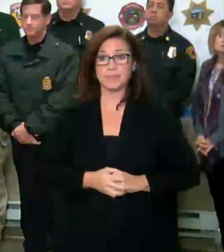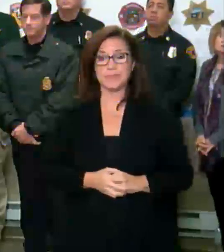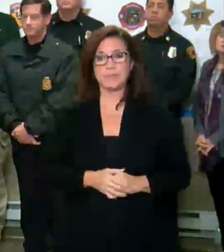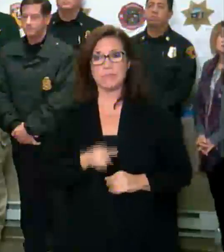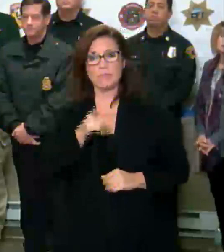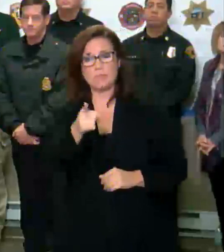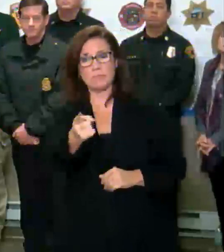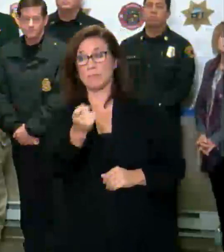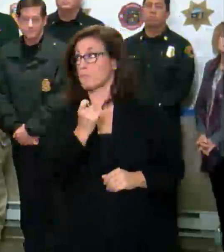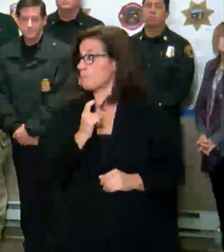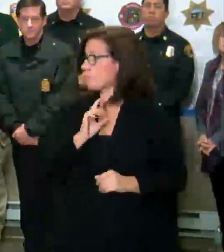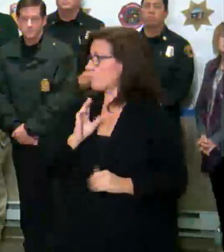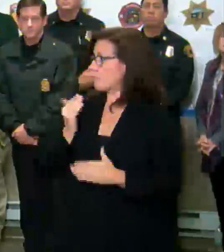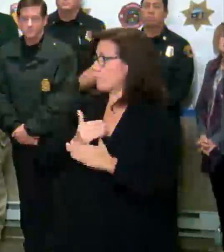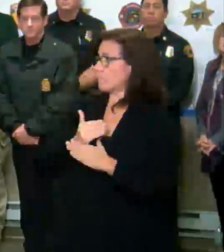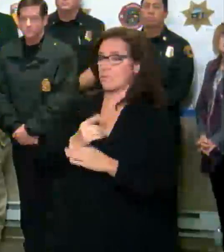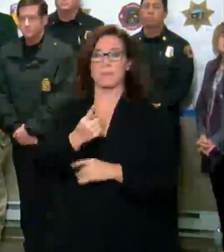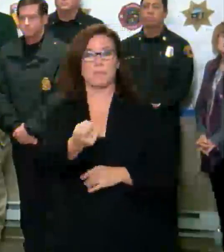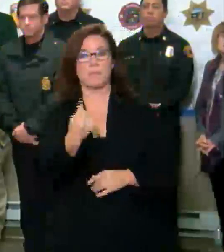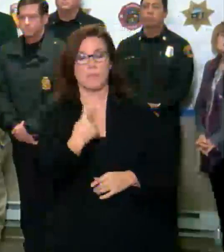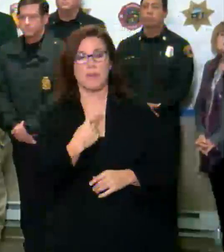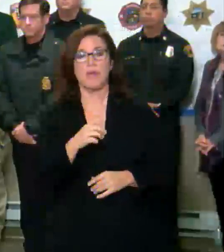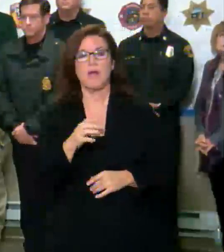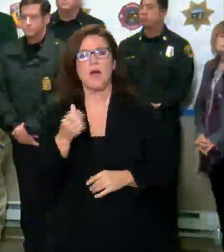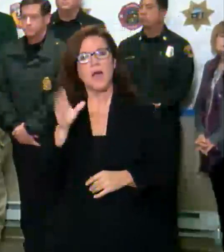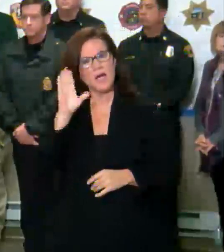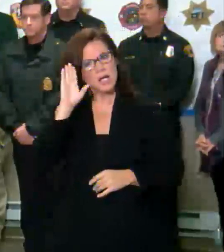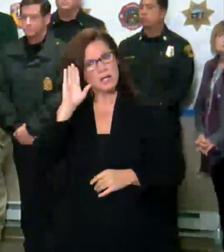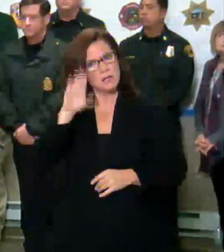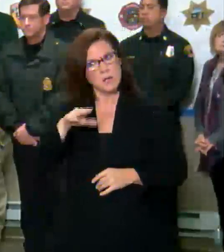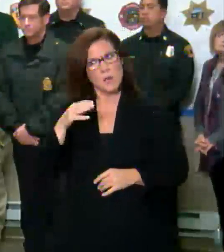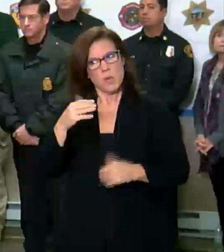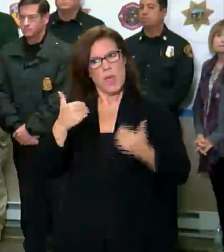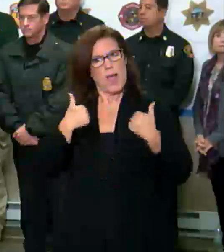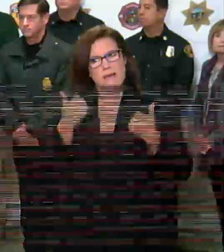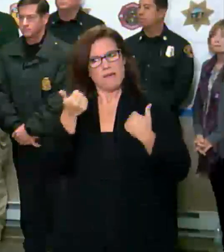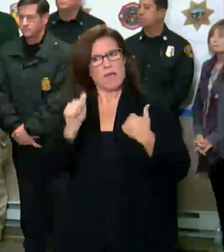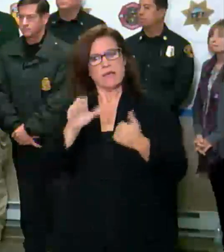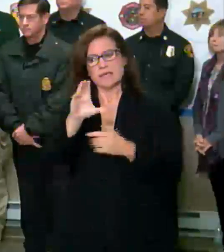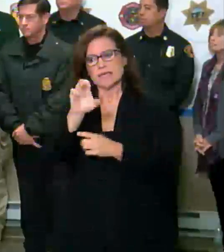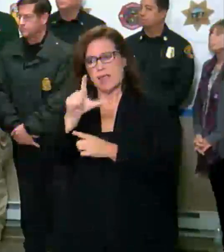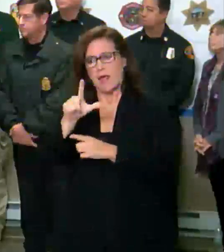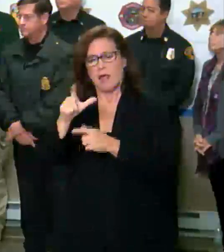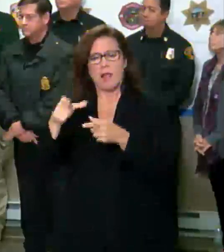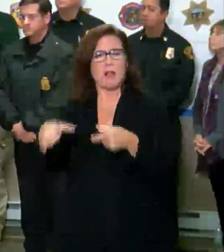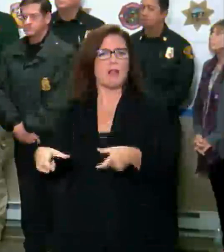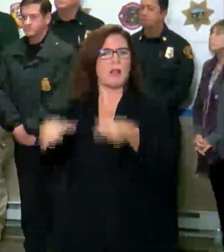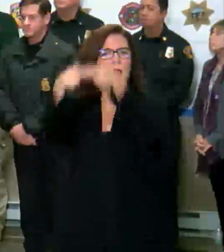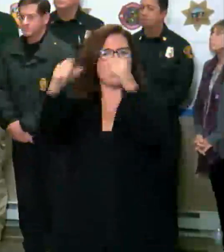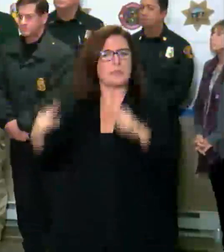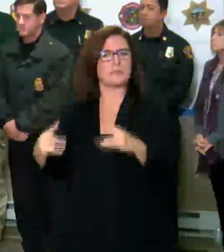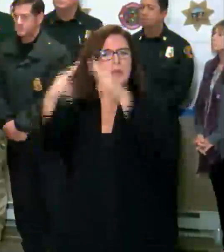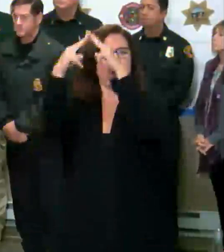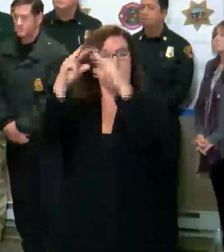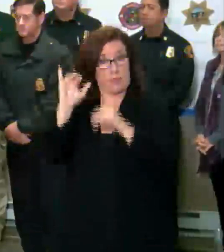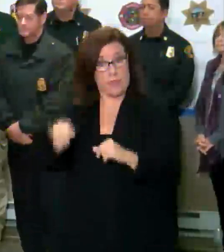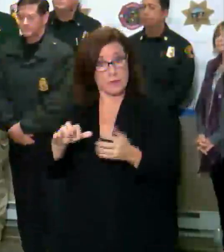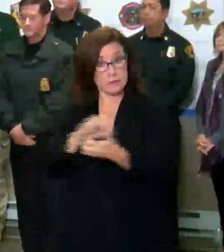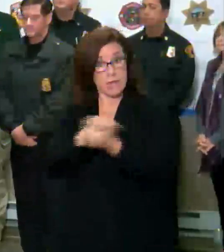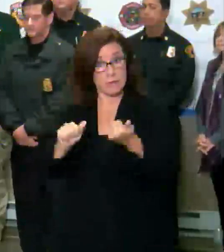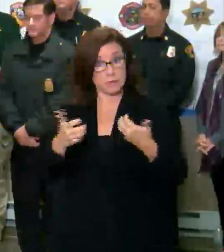Cell towers damaged in the fire? I don't have that information, but I can get